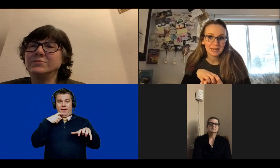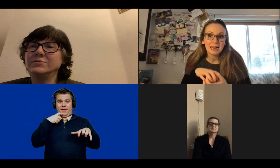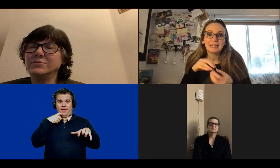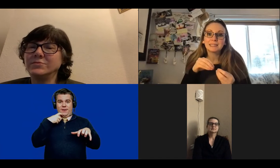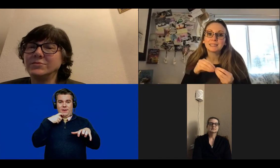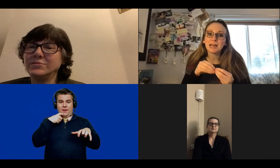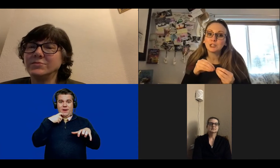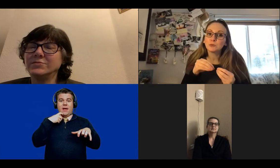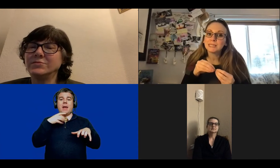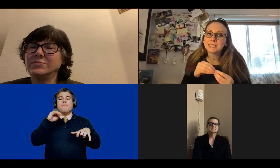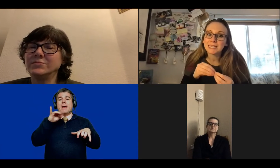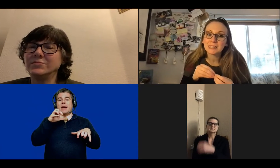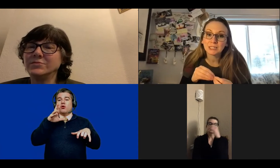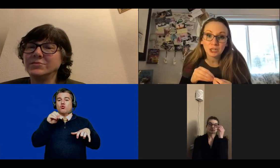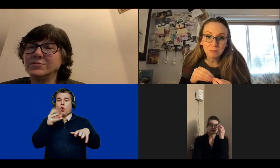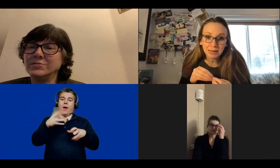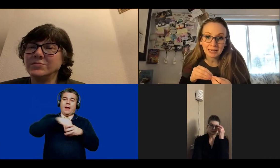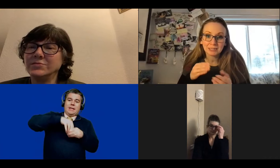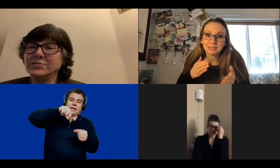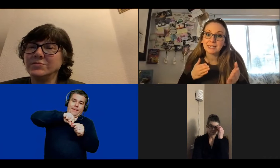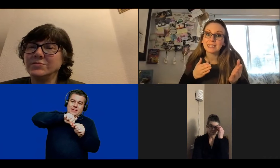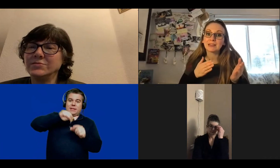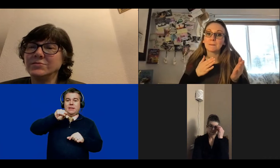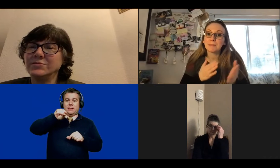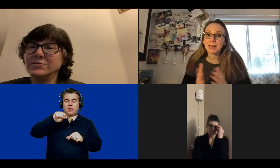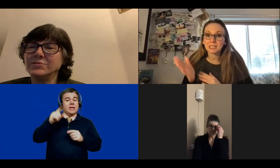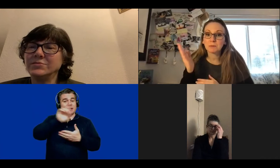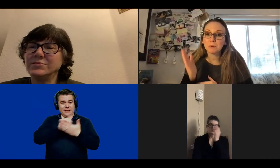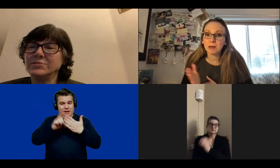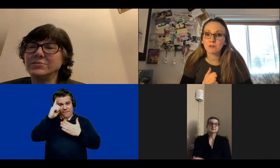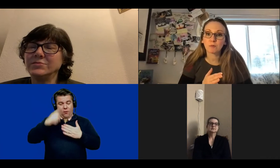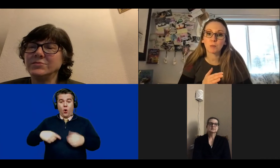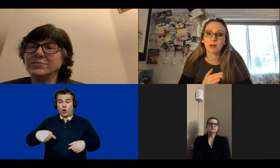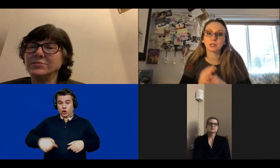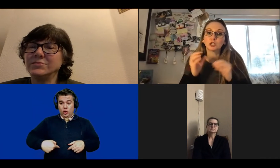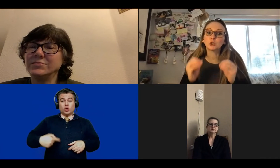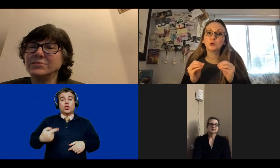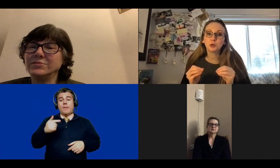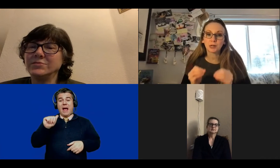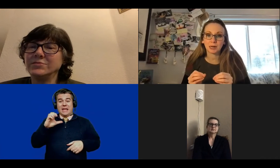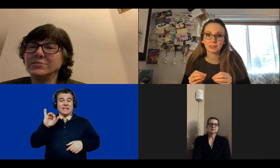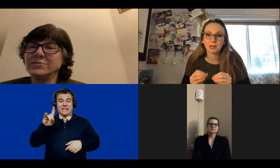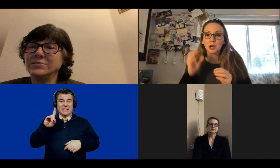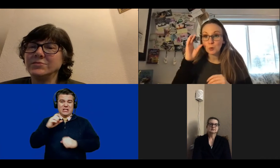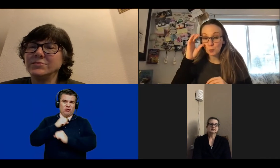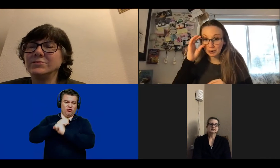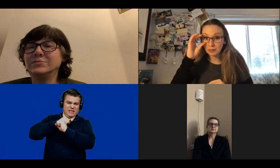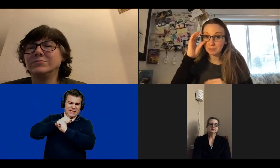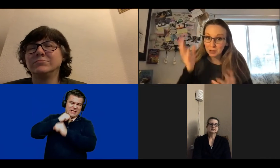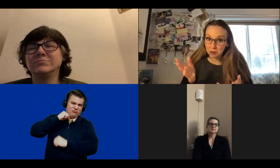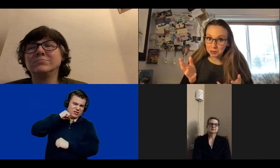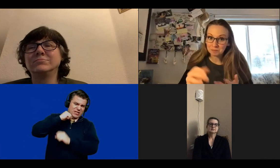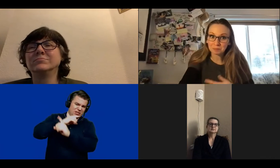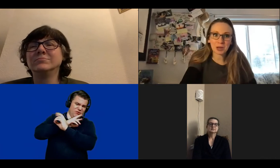micro-encapsulated and designed to withstand the stomach acid to get the maximum amount of probiotics to your gut where